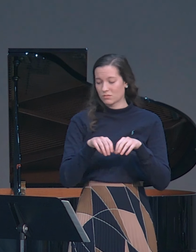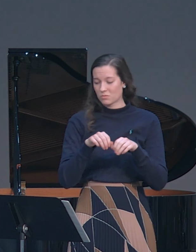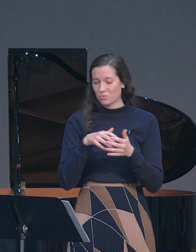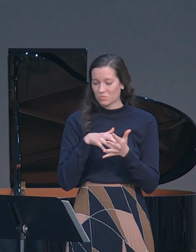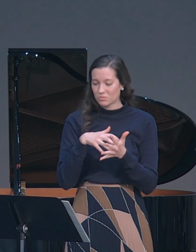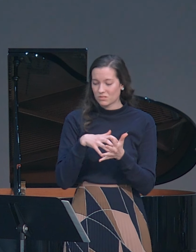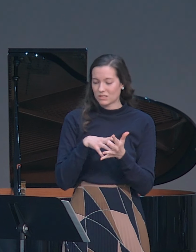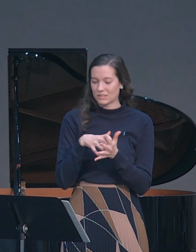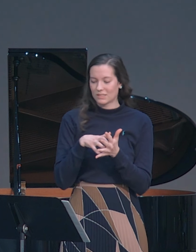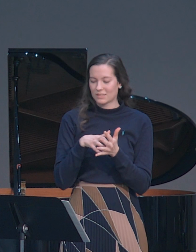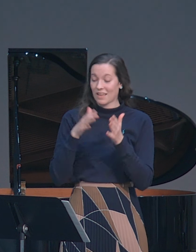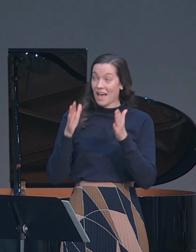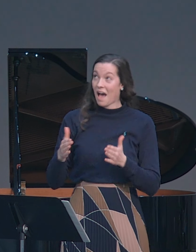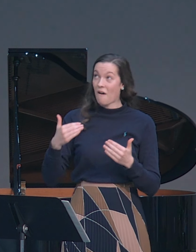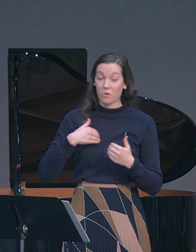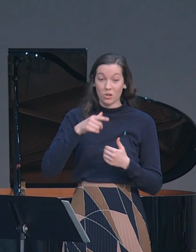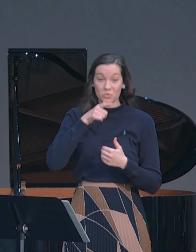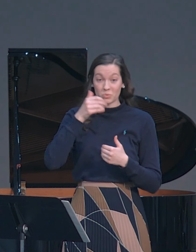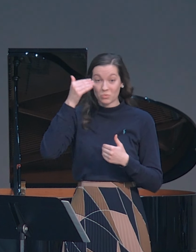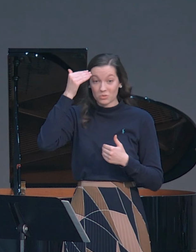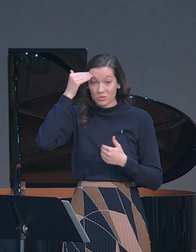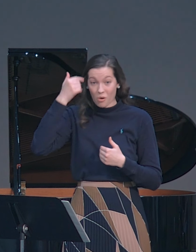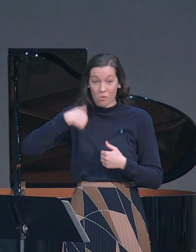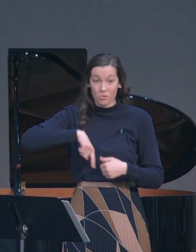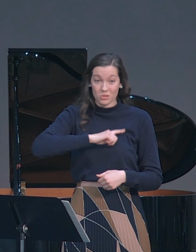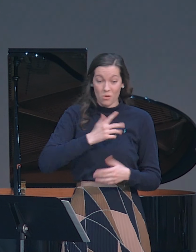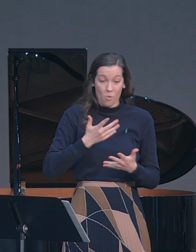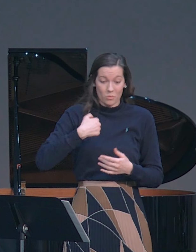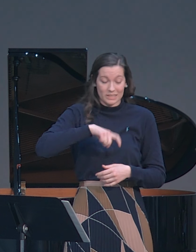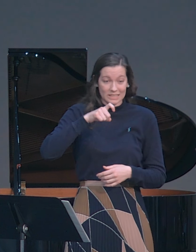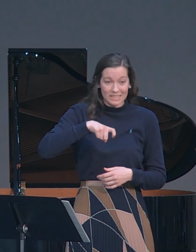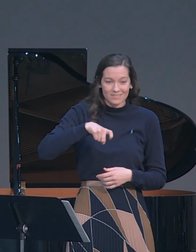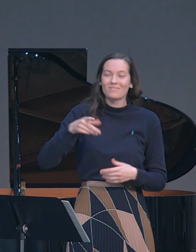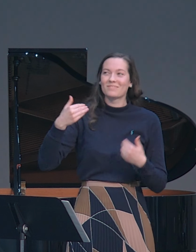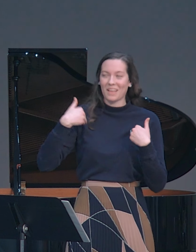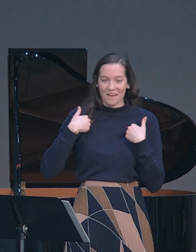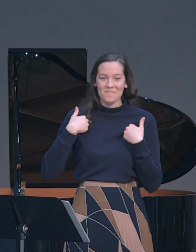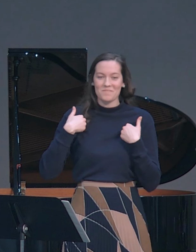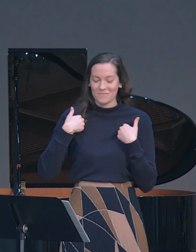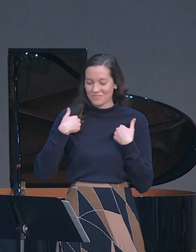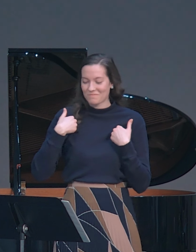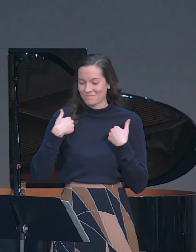our need, for we are broken and